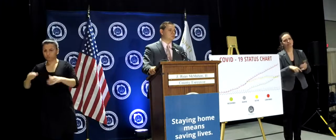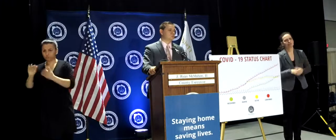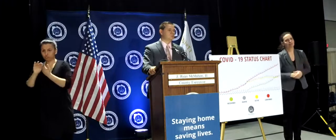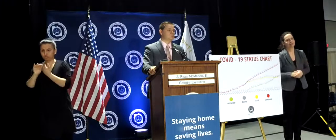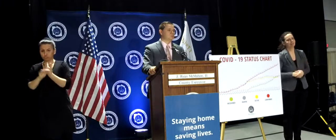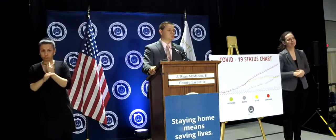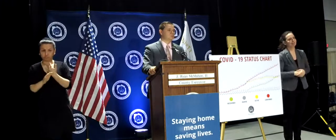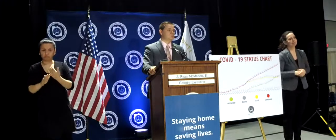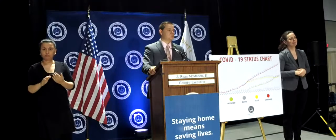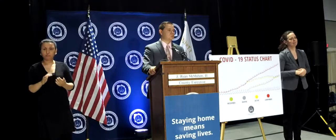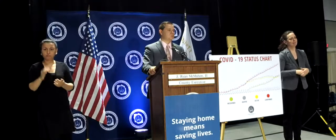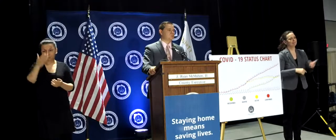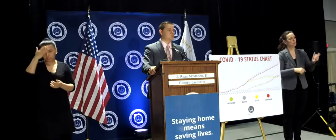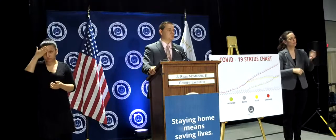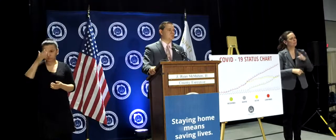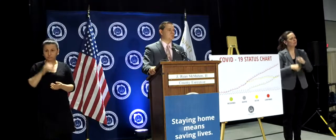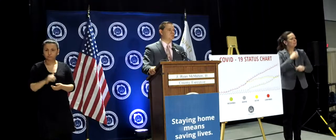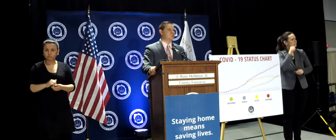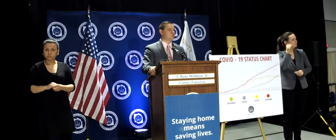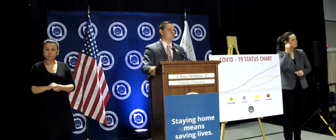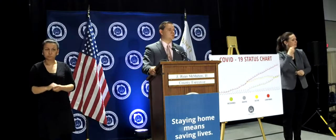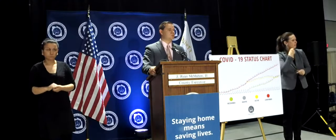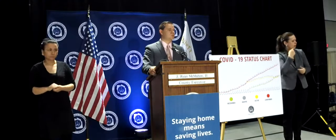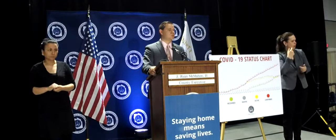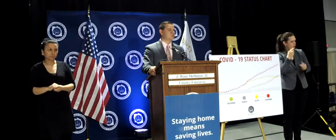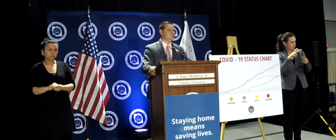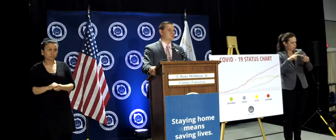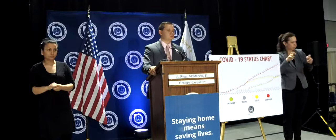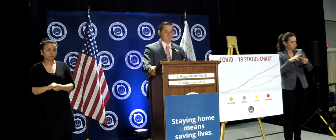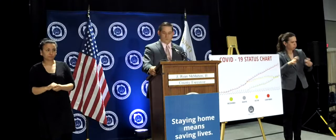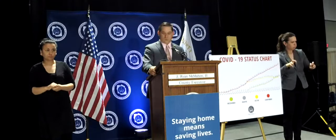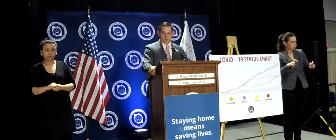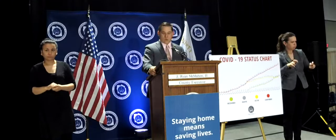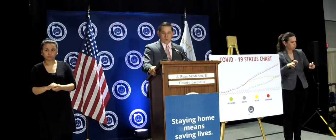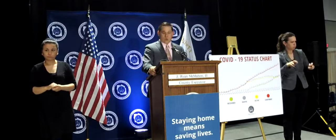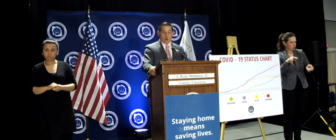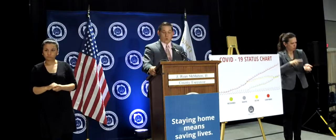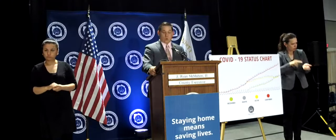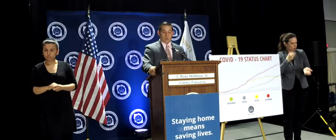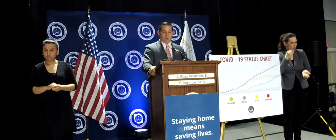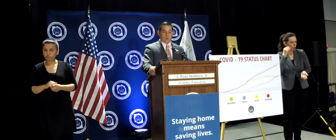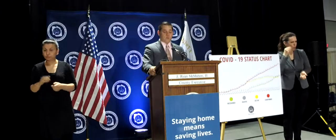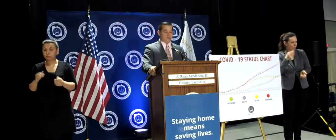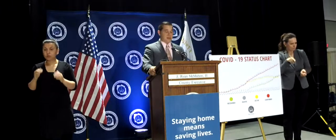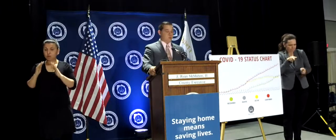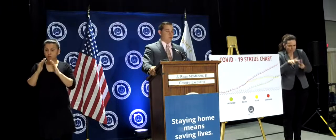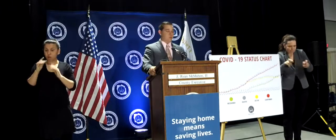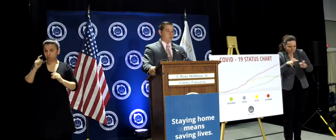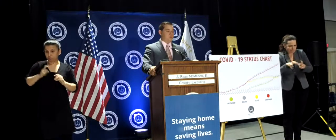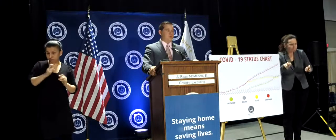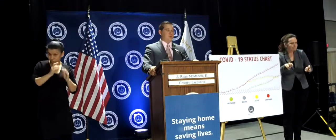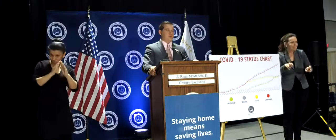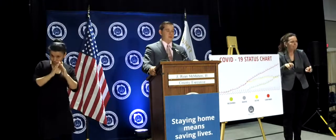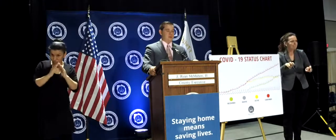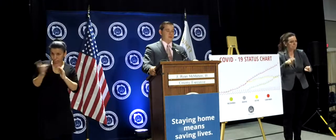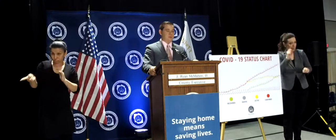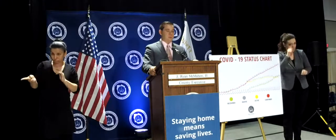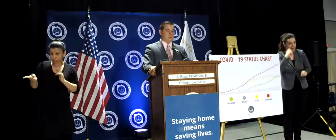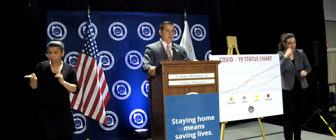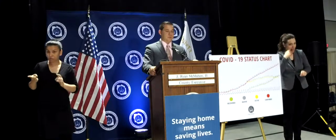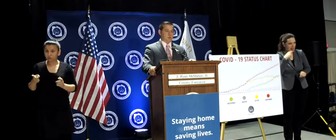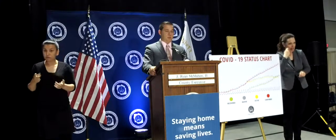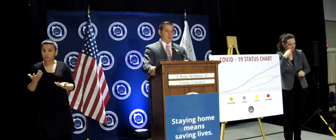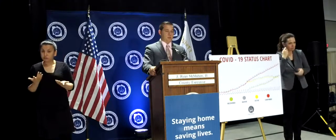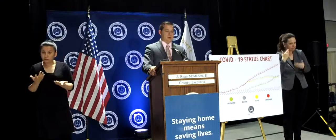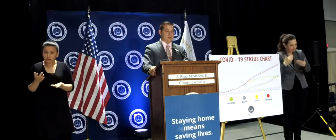homes, and other than testing some of the asymptomatic workers, do you have an update on what you might do? No, we've said we feel